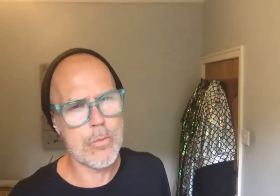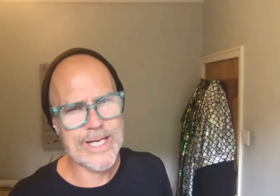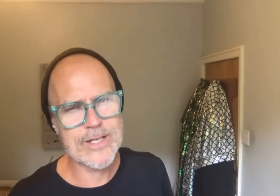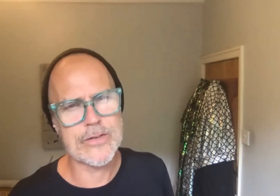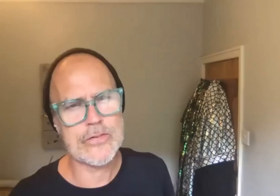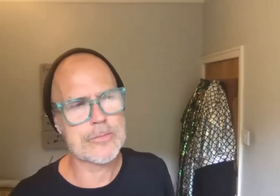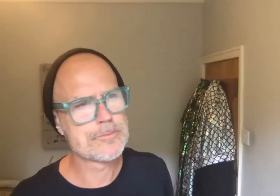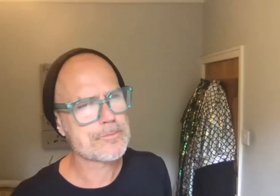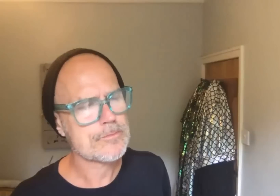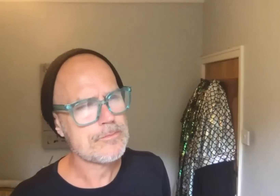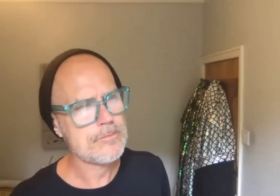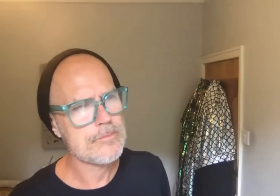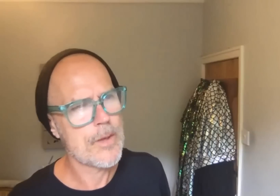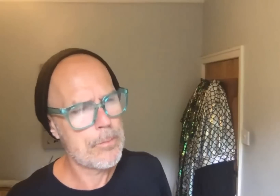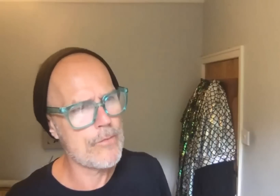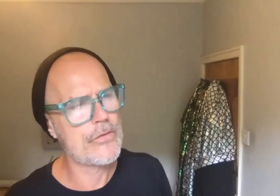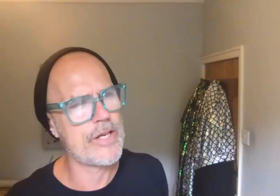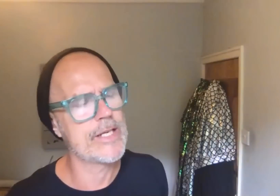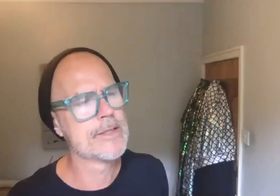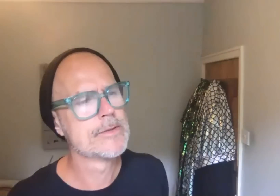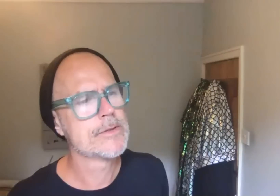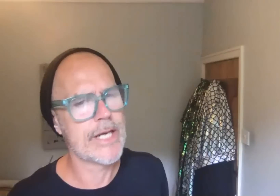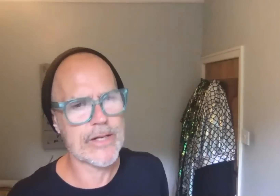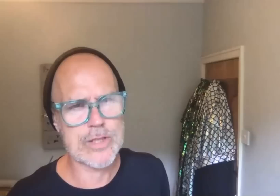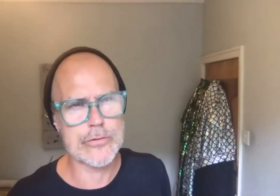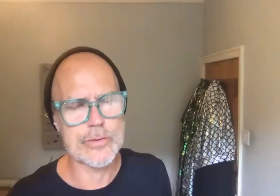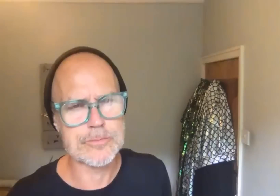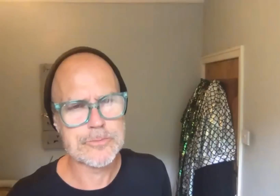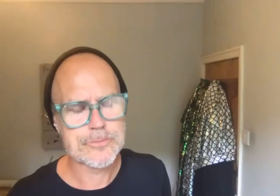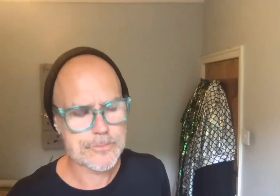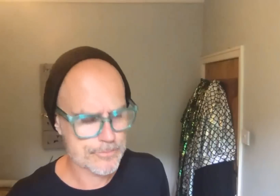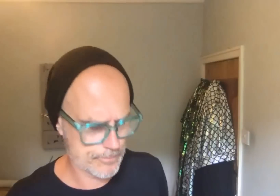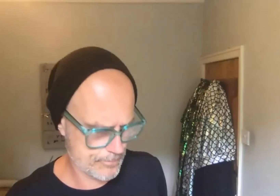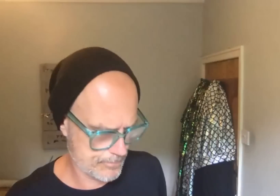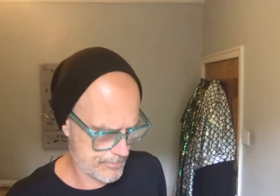of weakness, poverty, and exclusion.